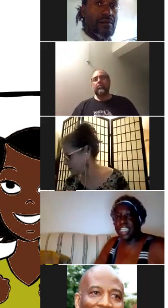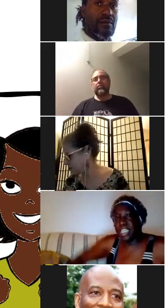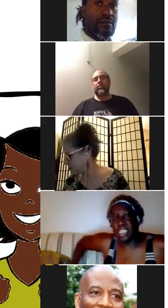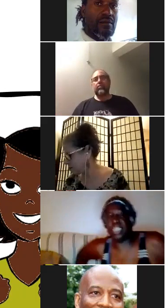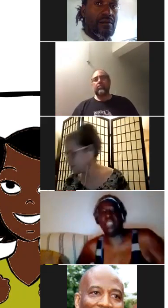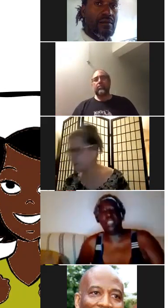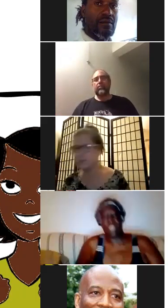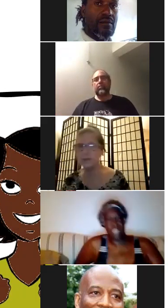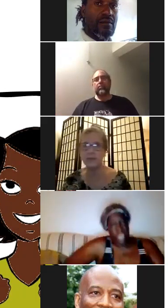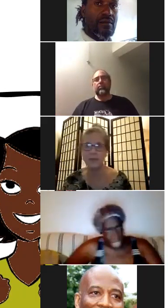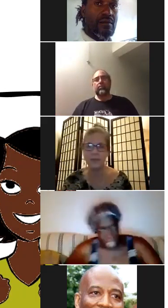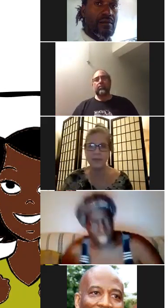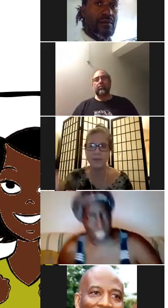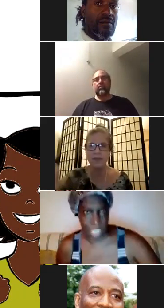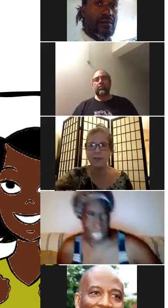Cheetah